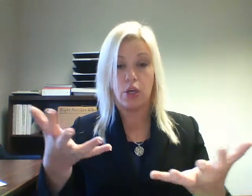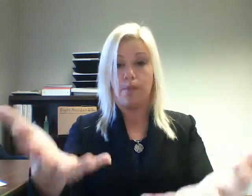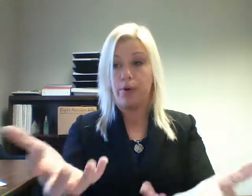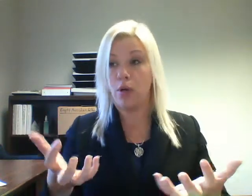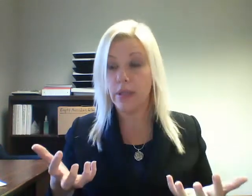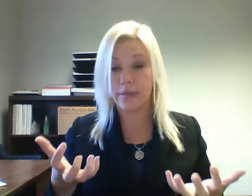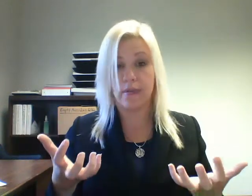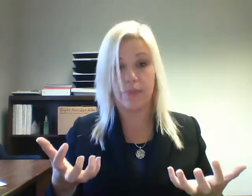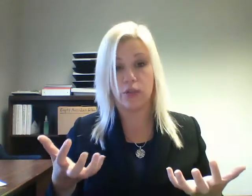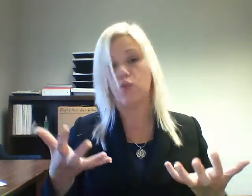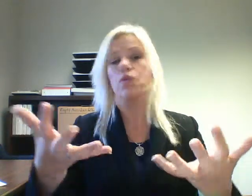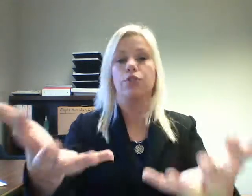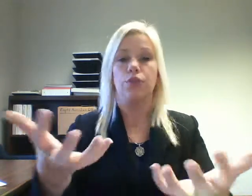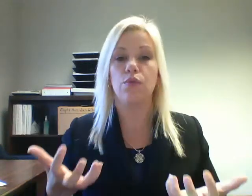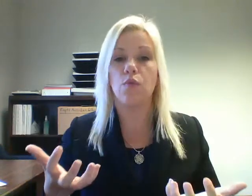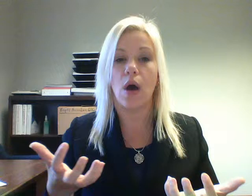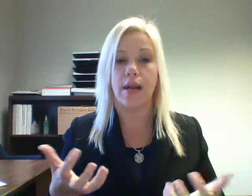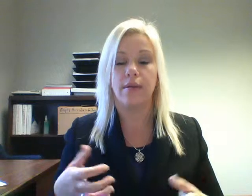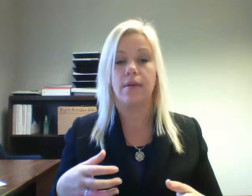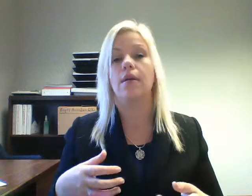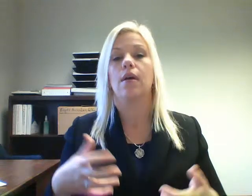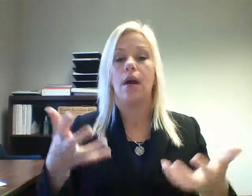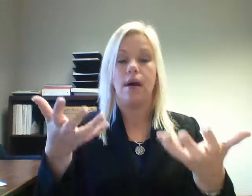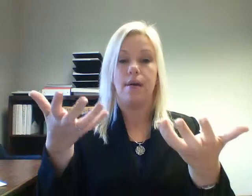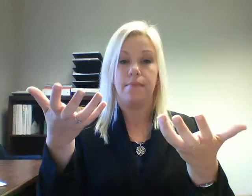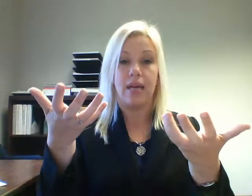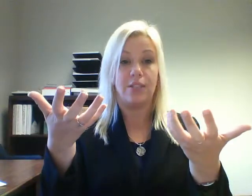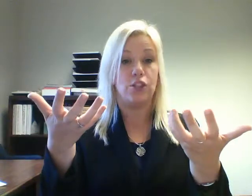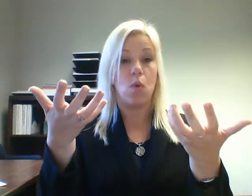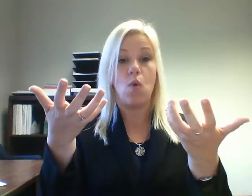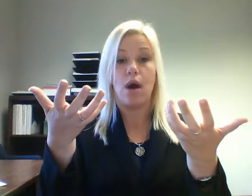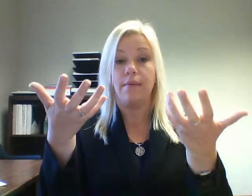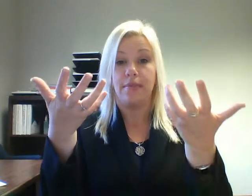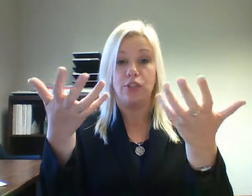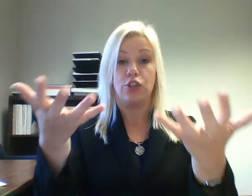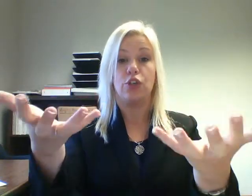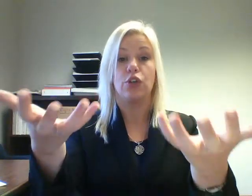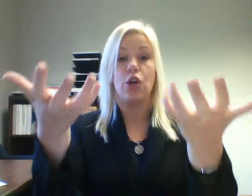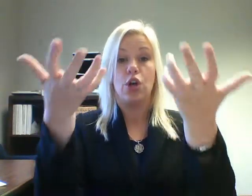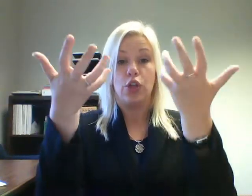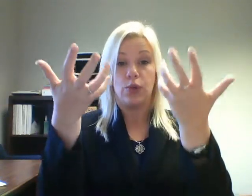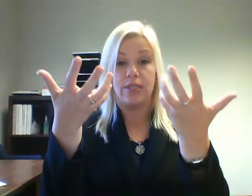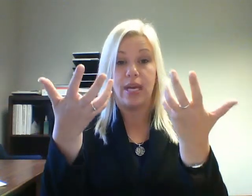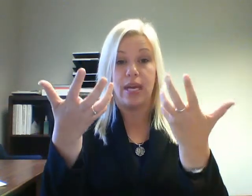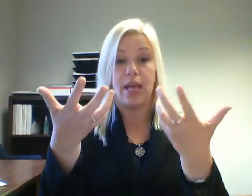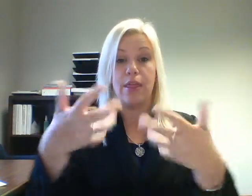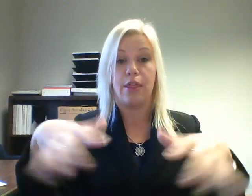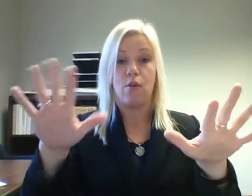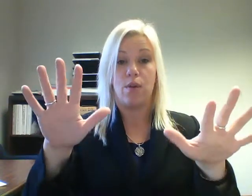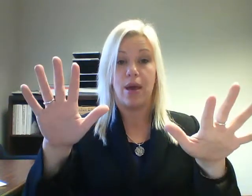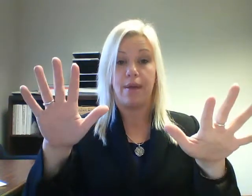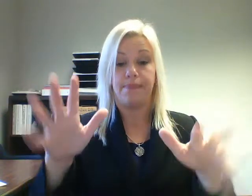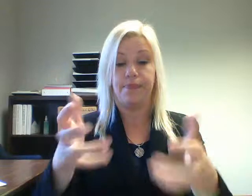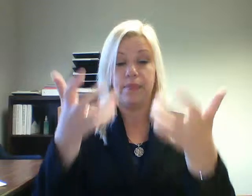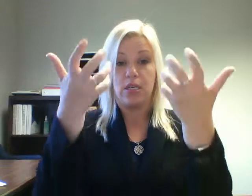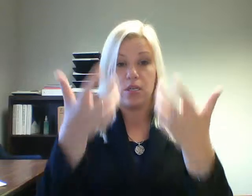you're pulling something towards you, you want it. And don't want means you take it and throw it away.